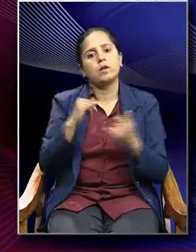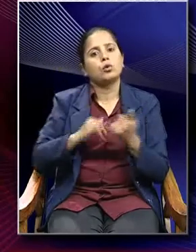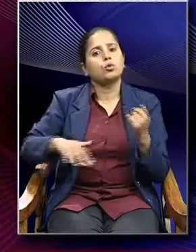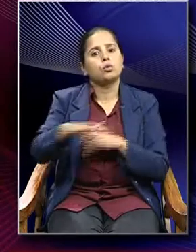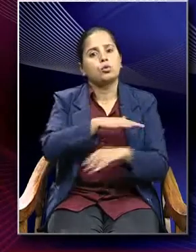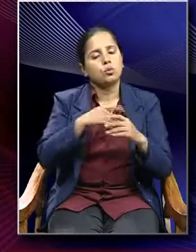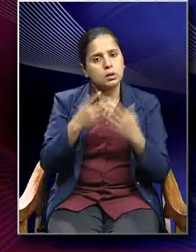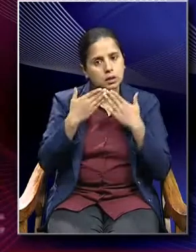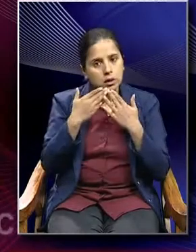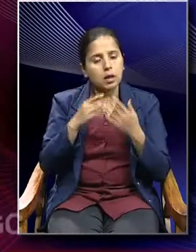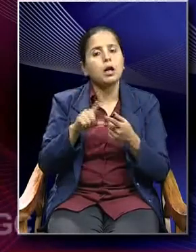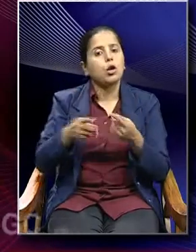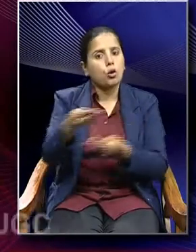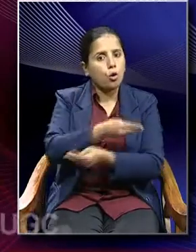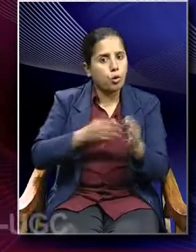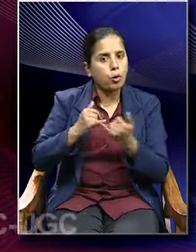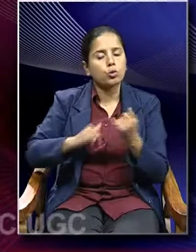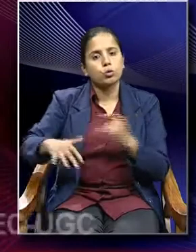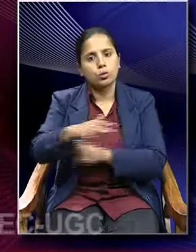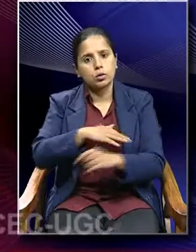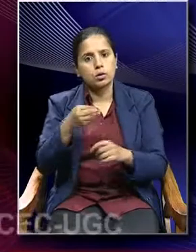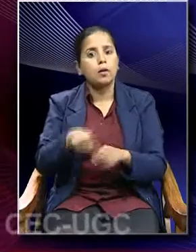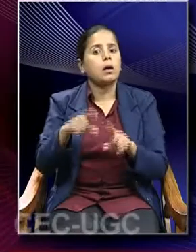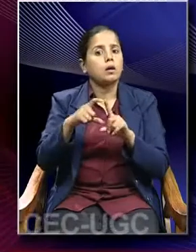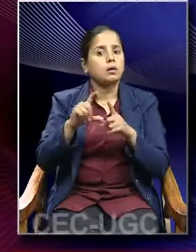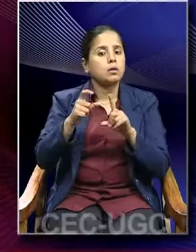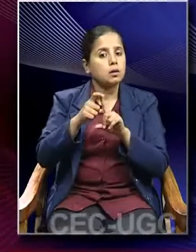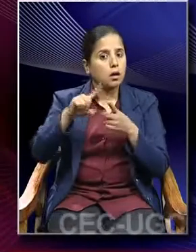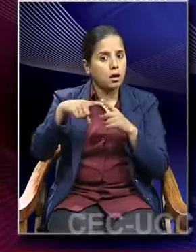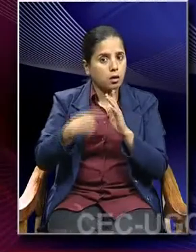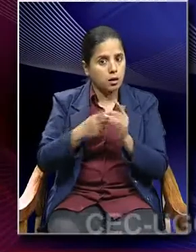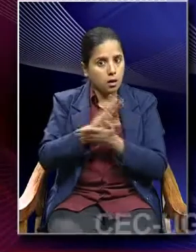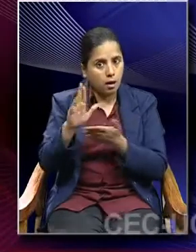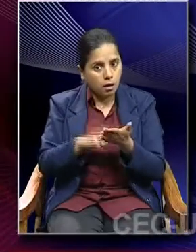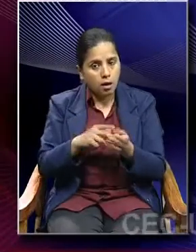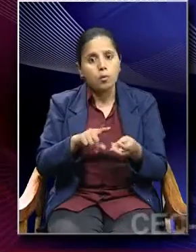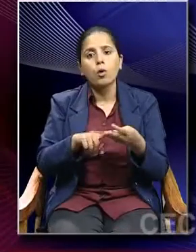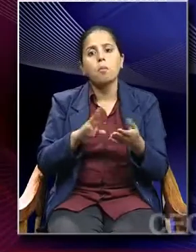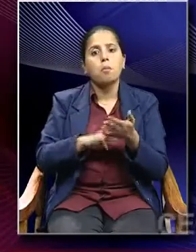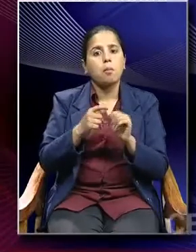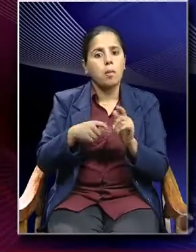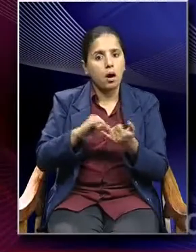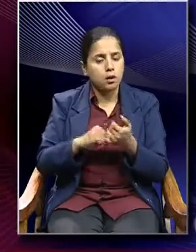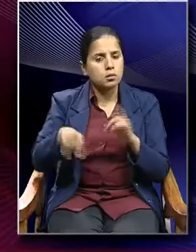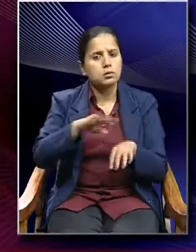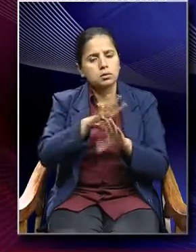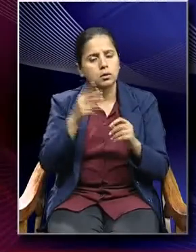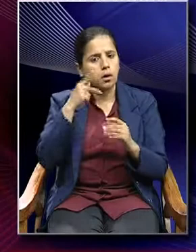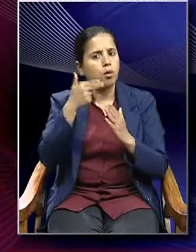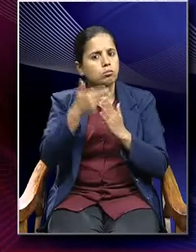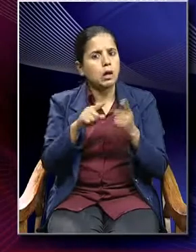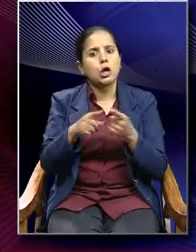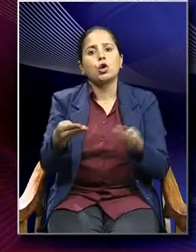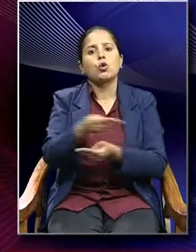the economy and society. Sumner, Durkheim, Weber, Marx, they've all kind of considered the